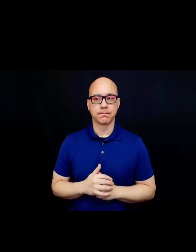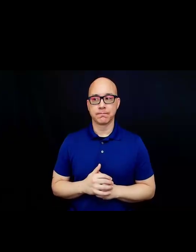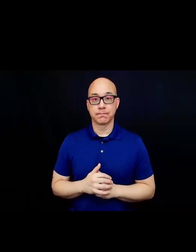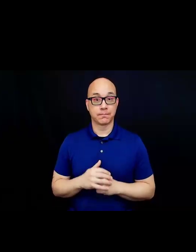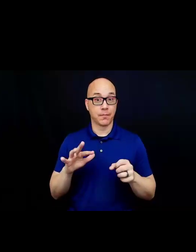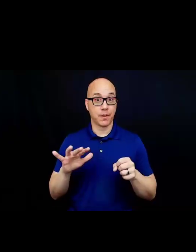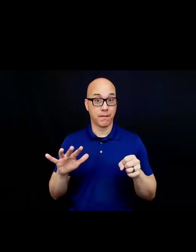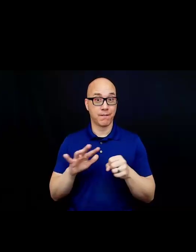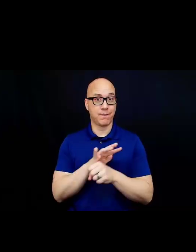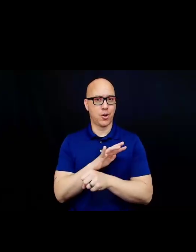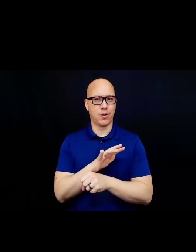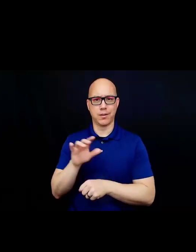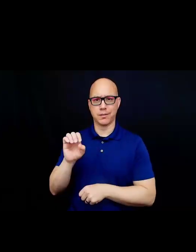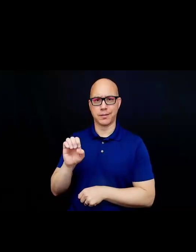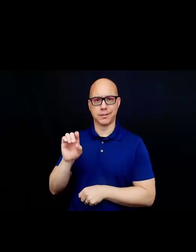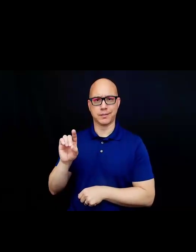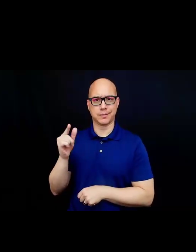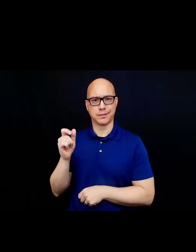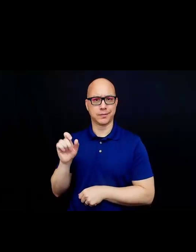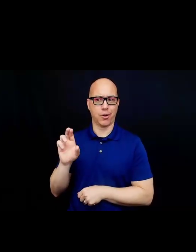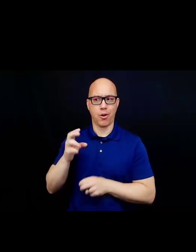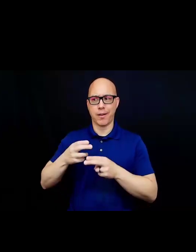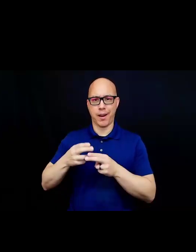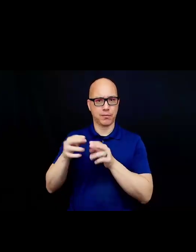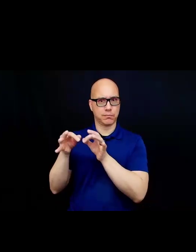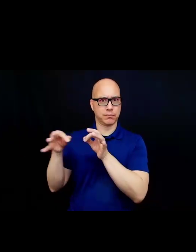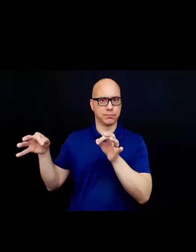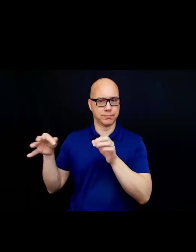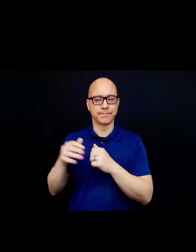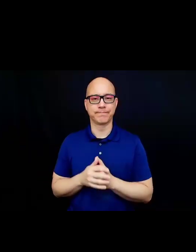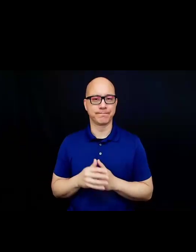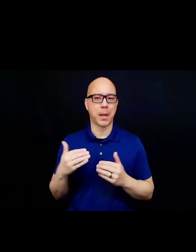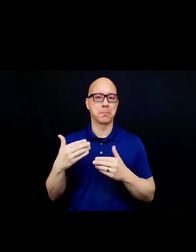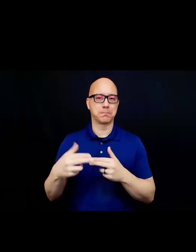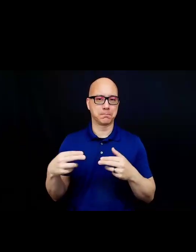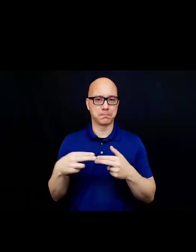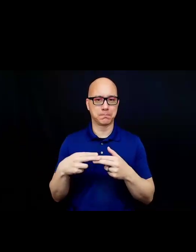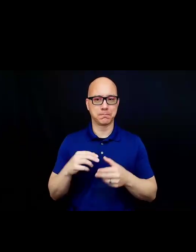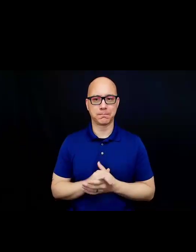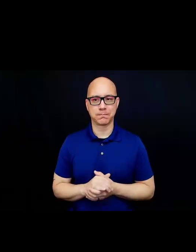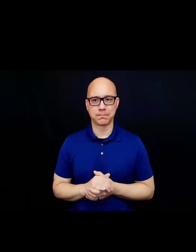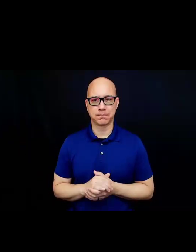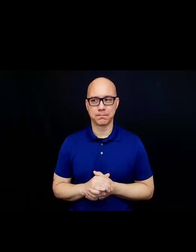full EDGAR is on screen, and let's go to the next slide.